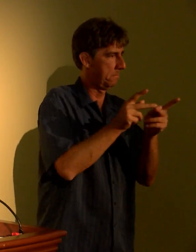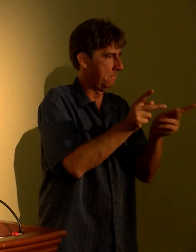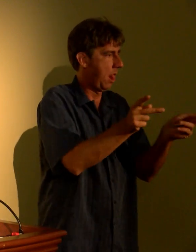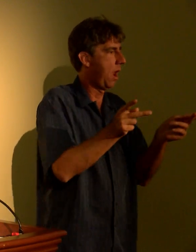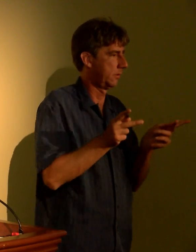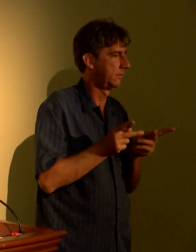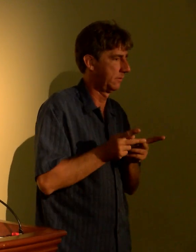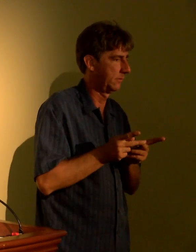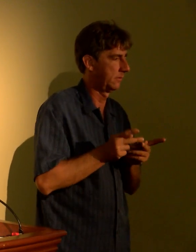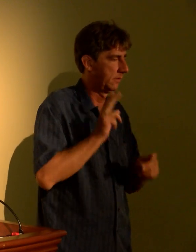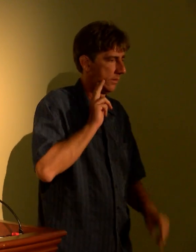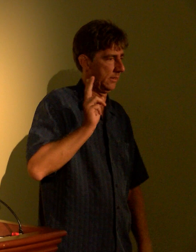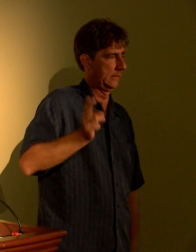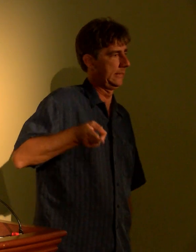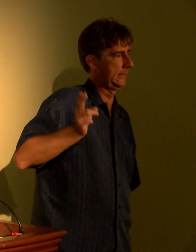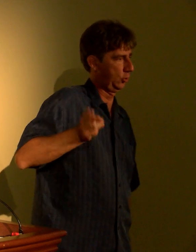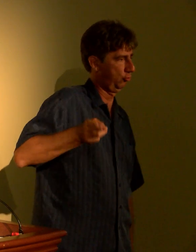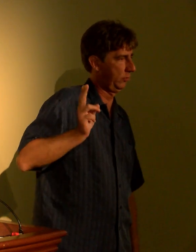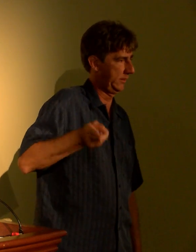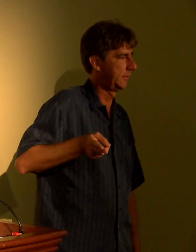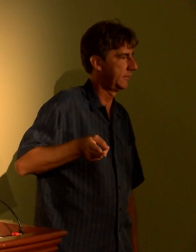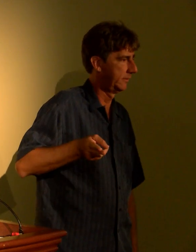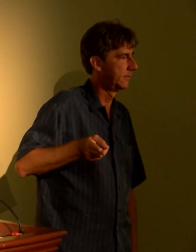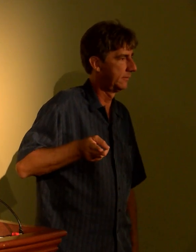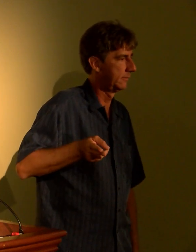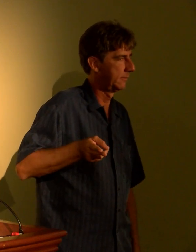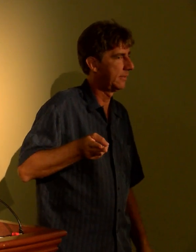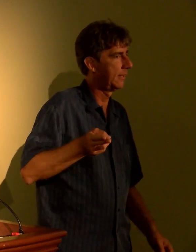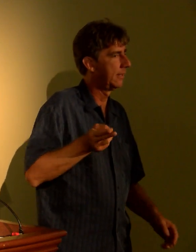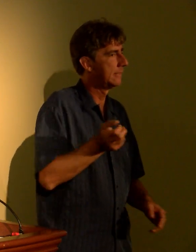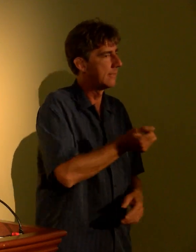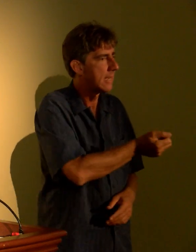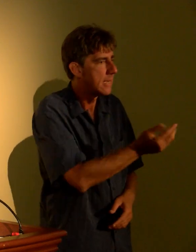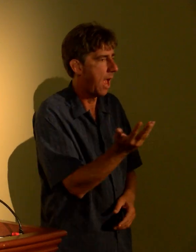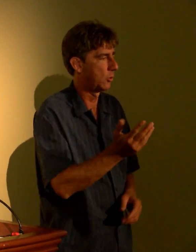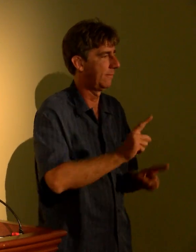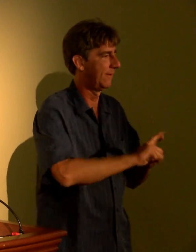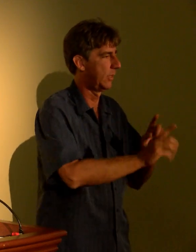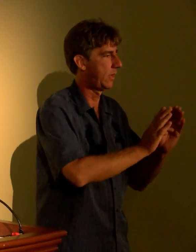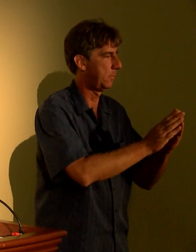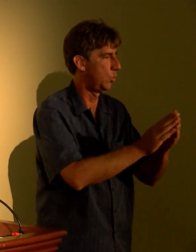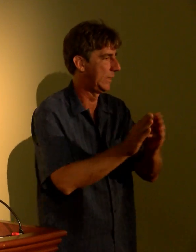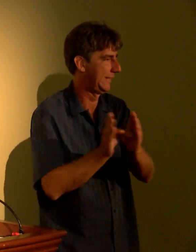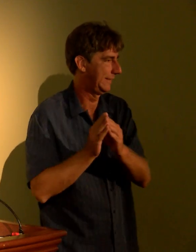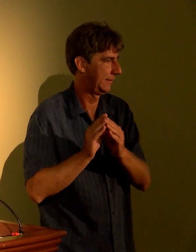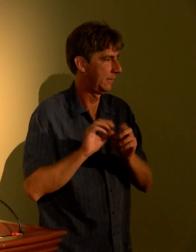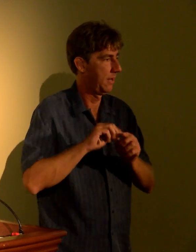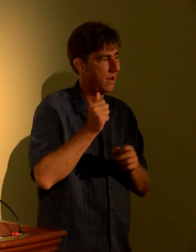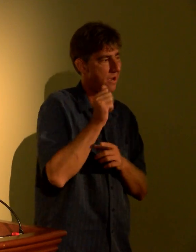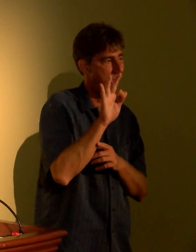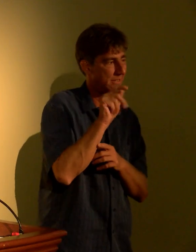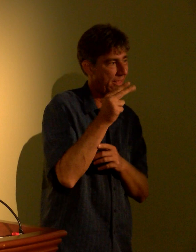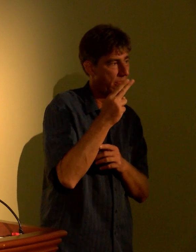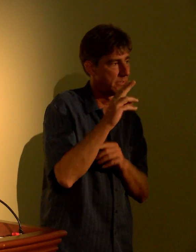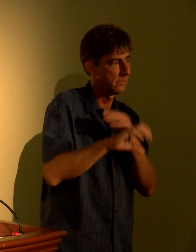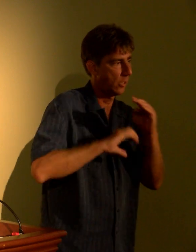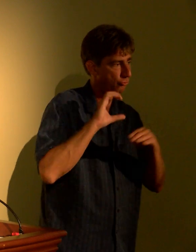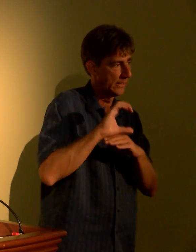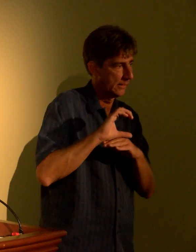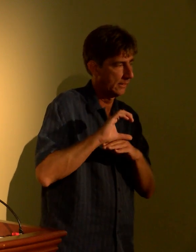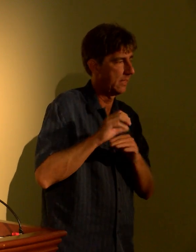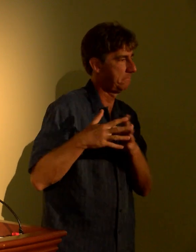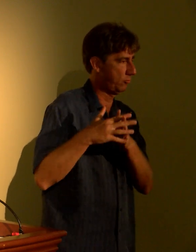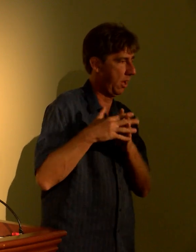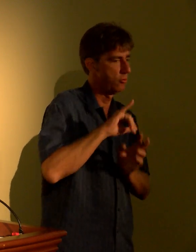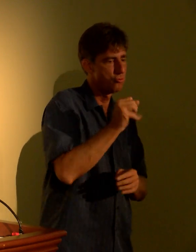in the history of a number of different communities in 19th century America. His name is John Brewster